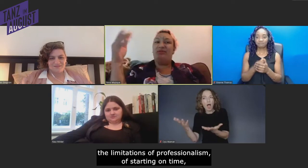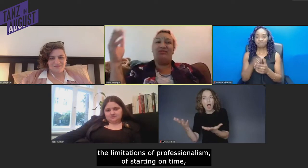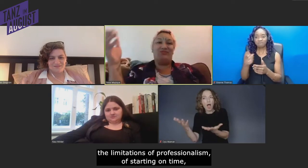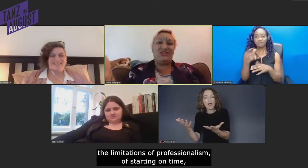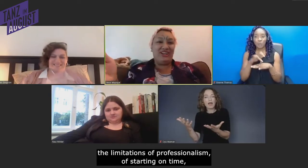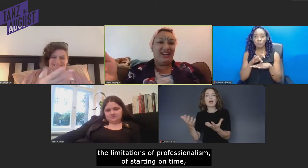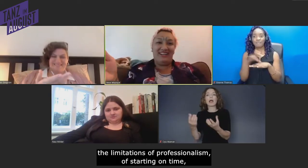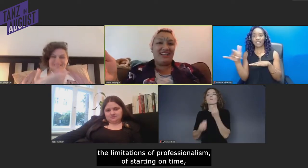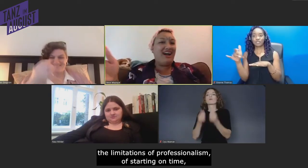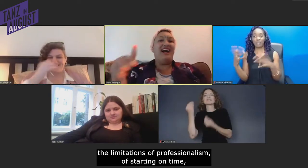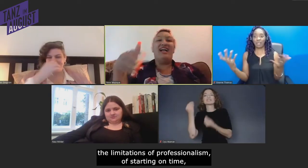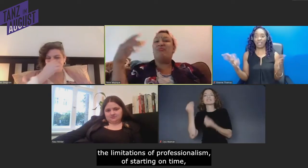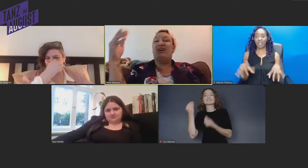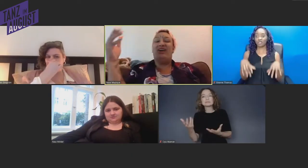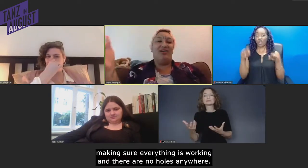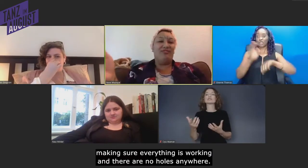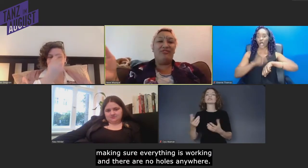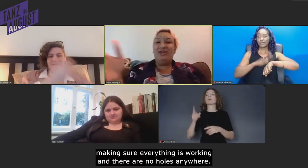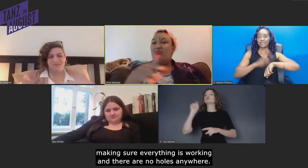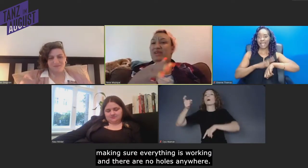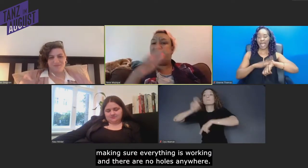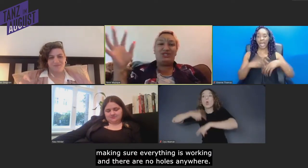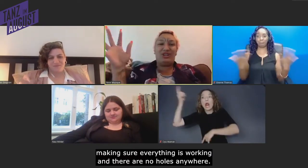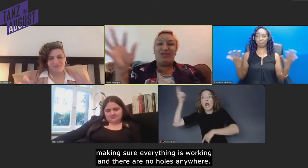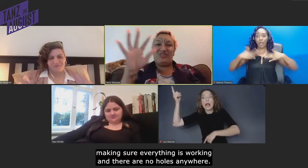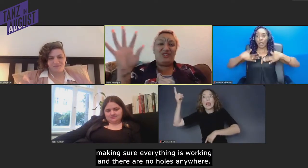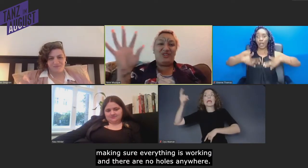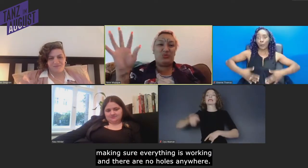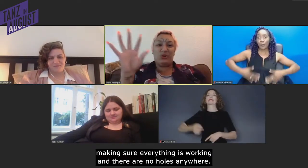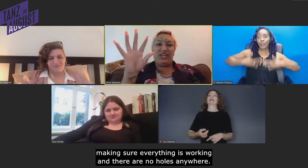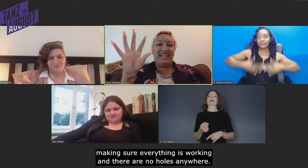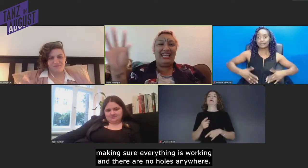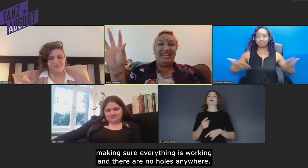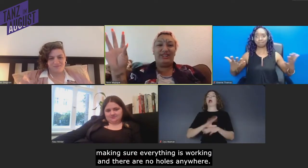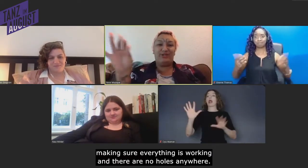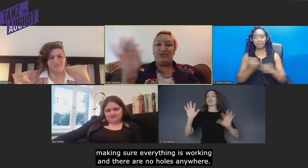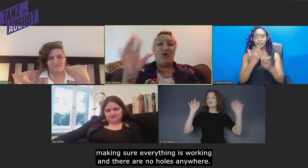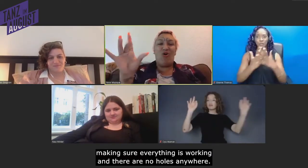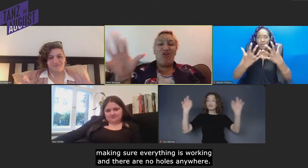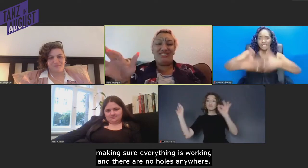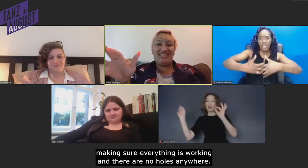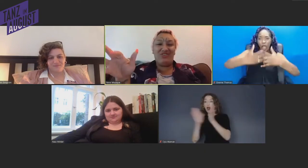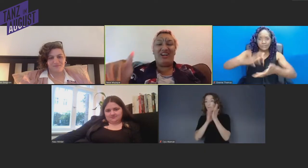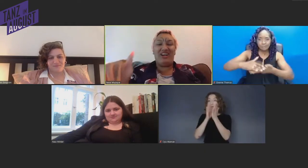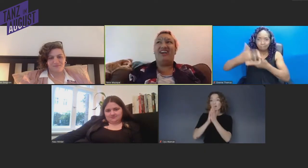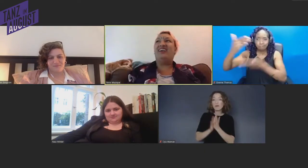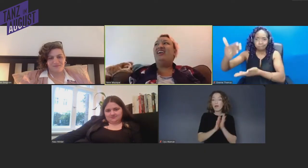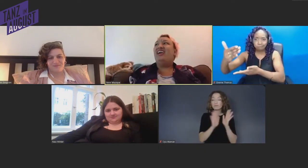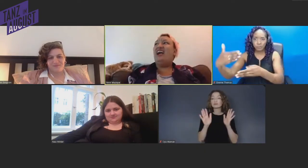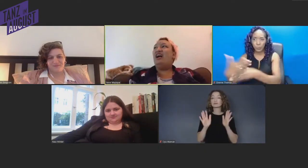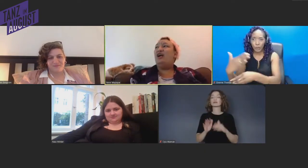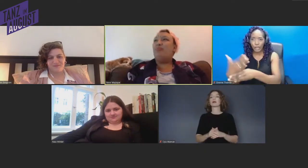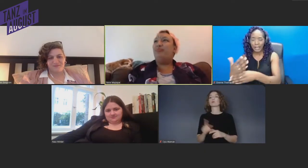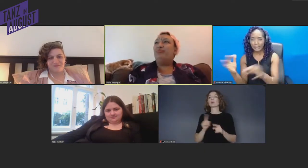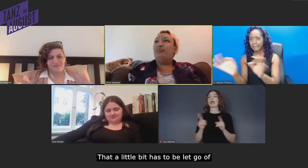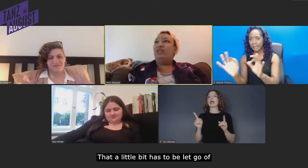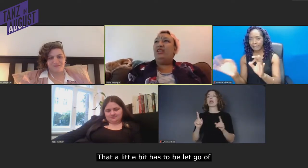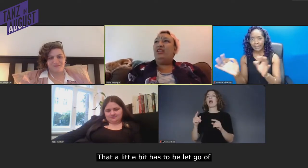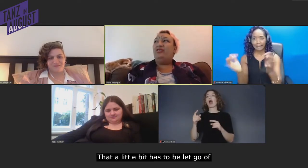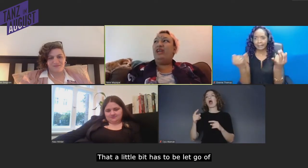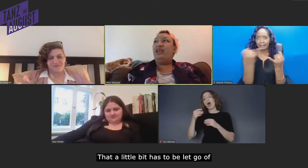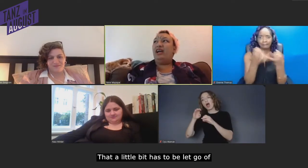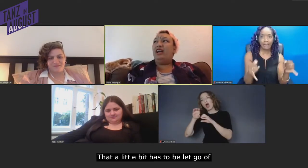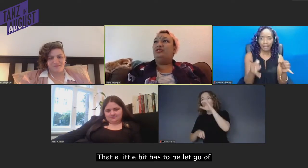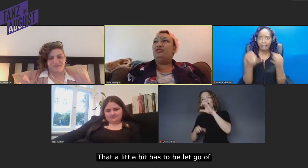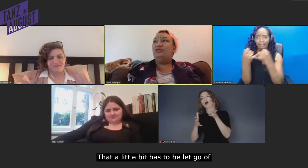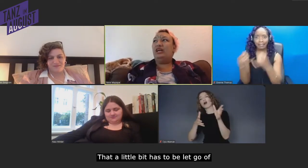professionalism, of starting on time, of making sure everything's working and there's no holes anywhere.